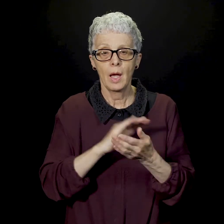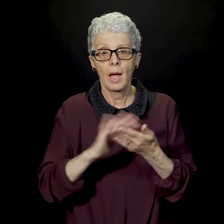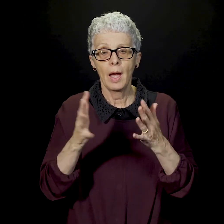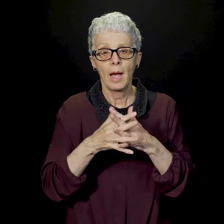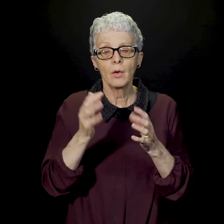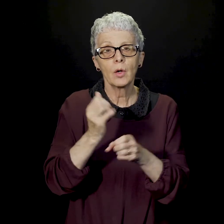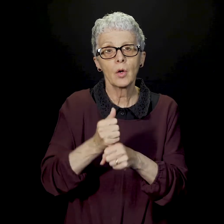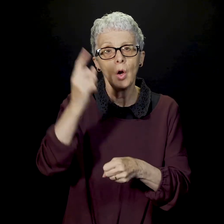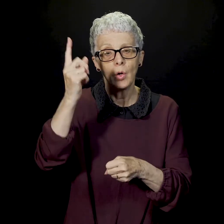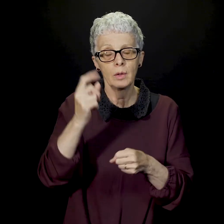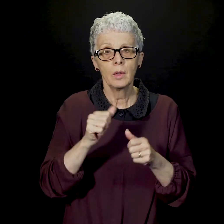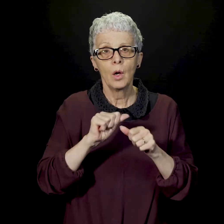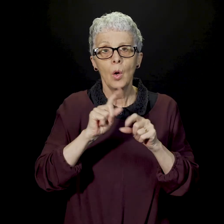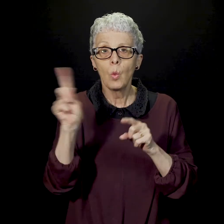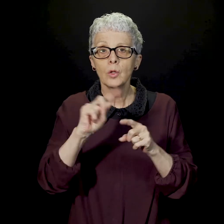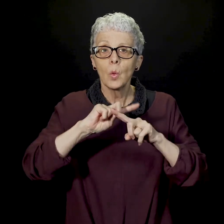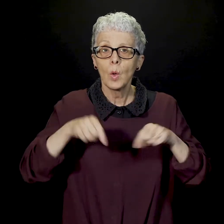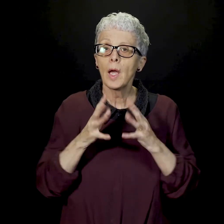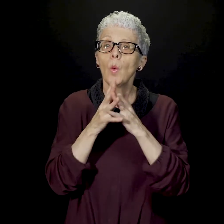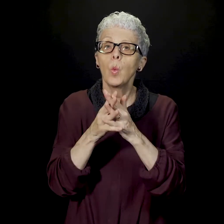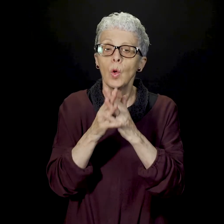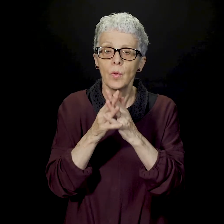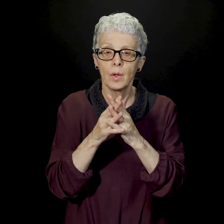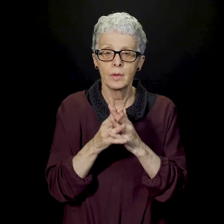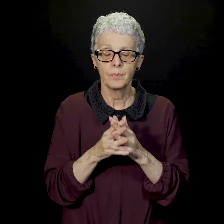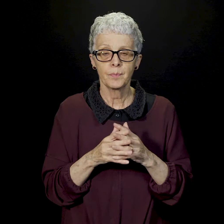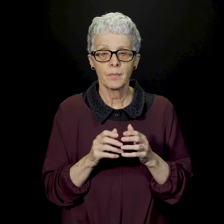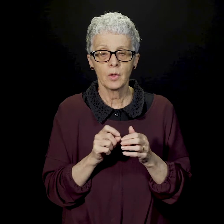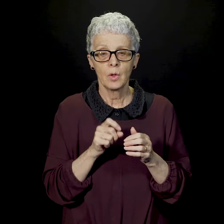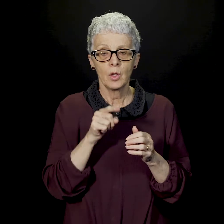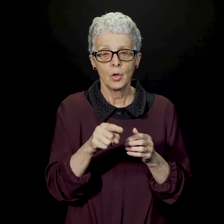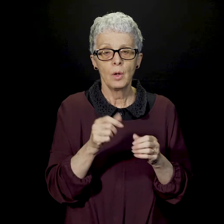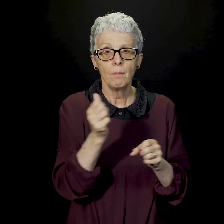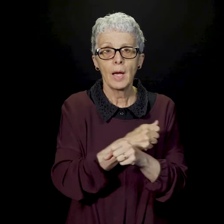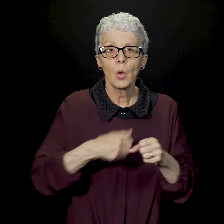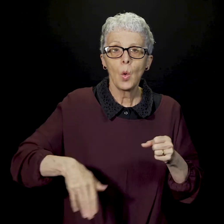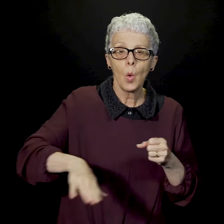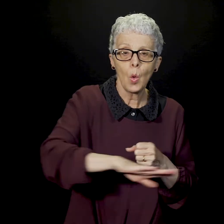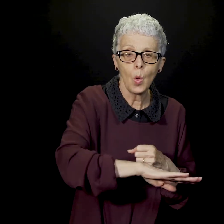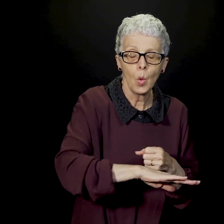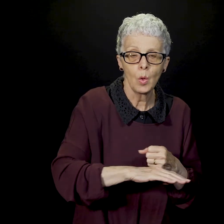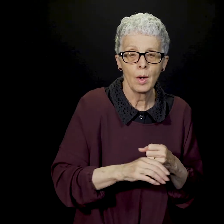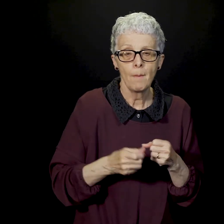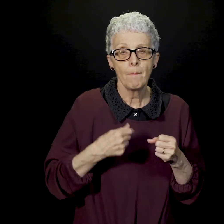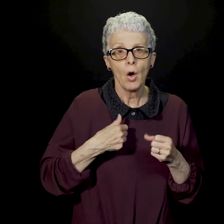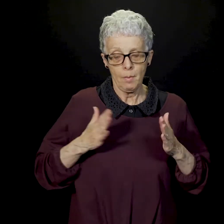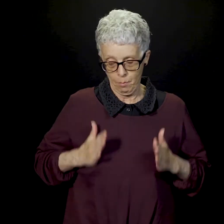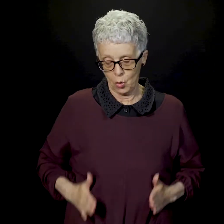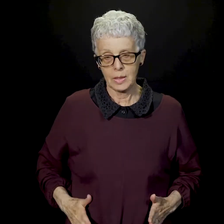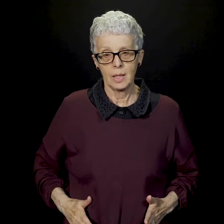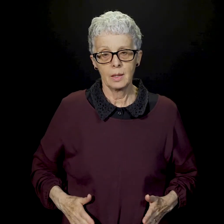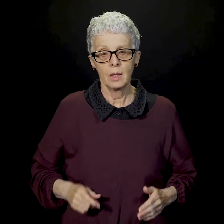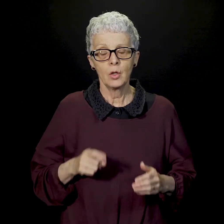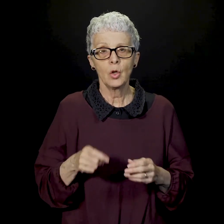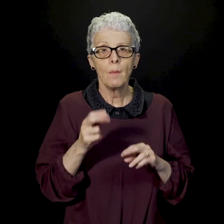God, our worth. And it says, the writer says, "You made all the delicate inner parts of my body.